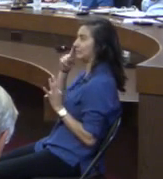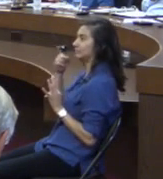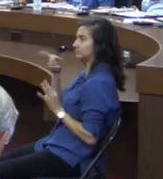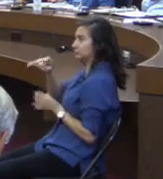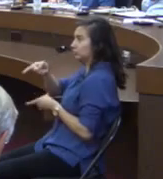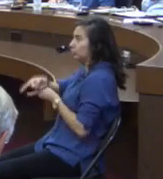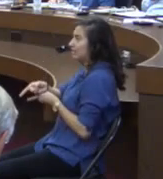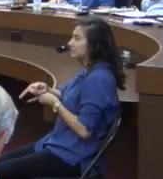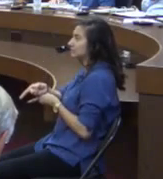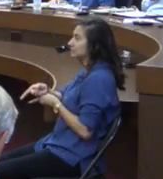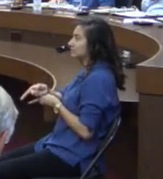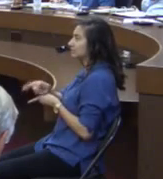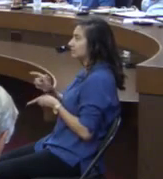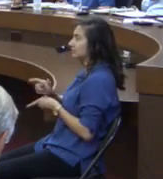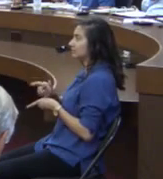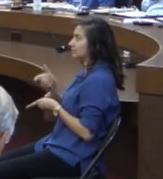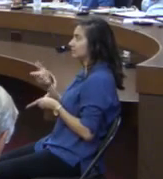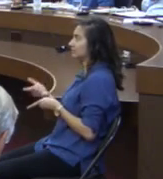correct.